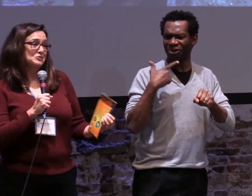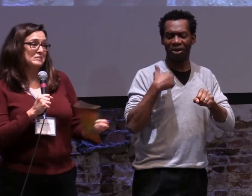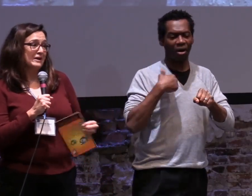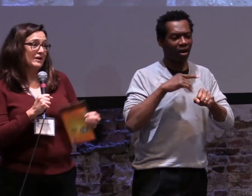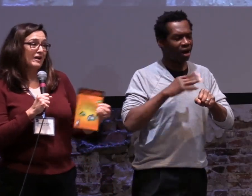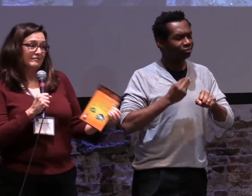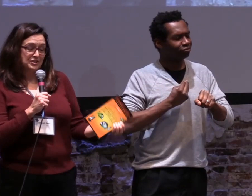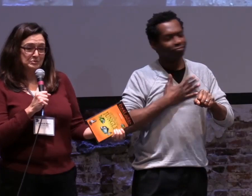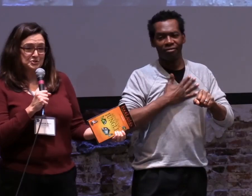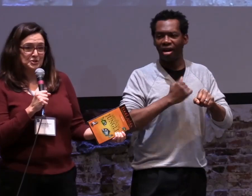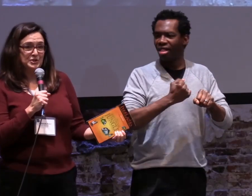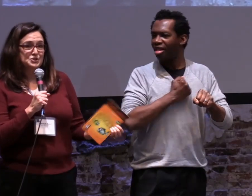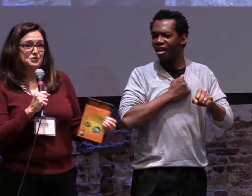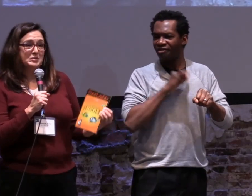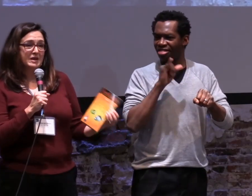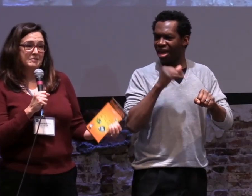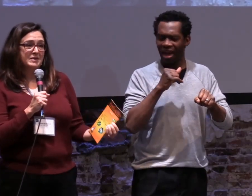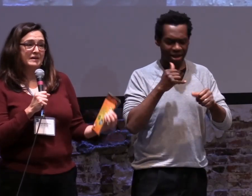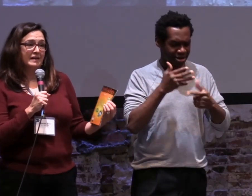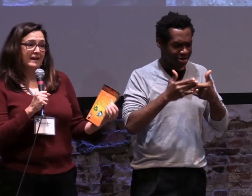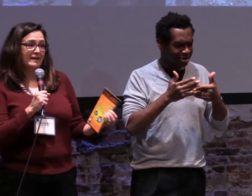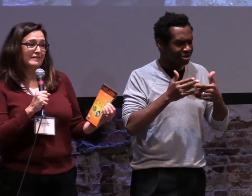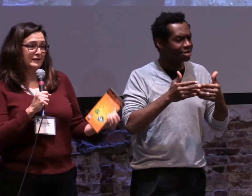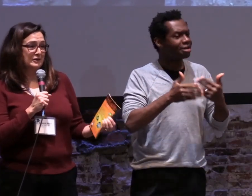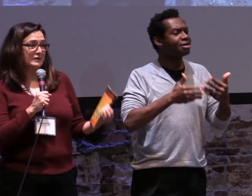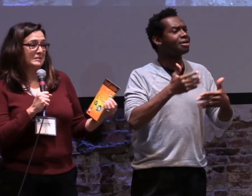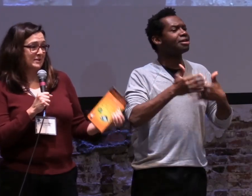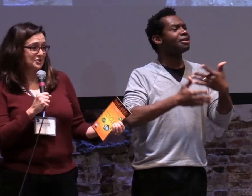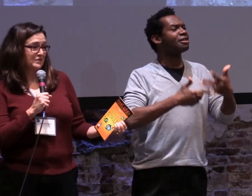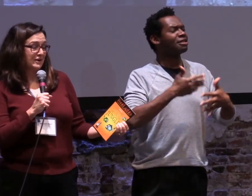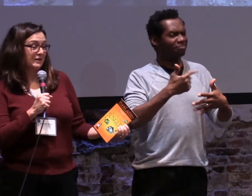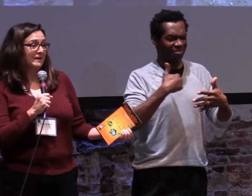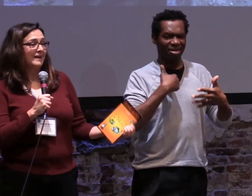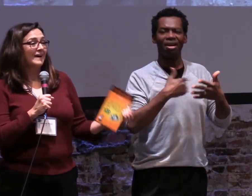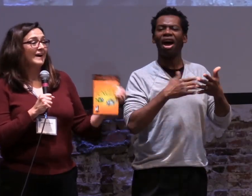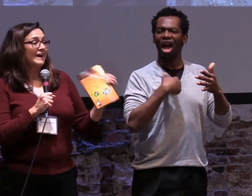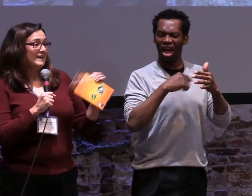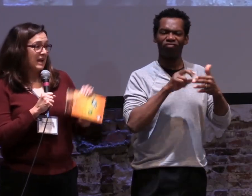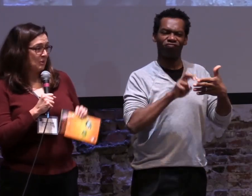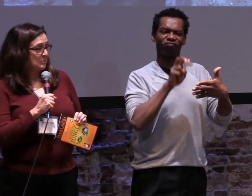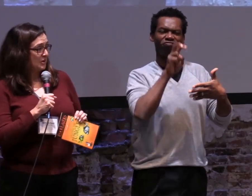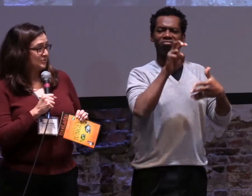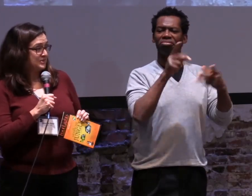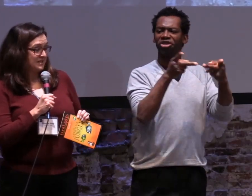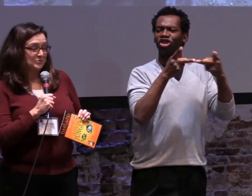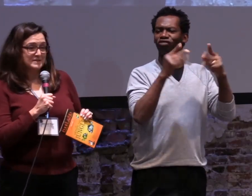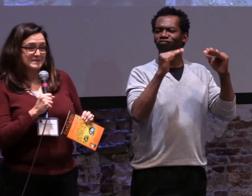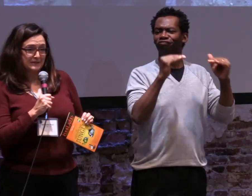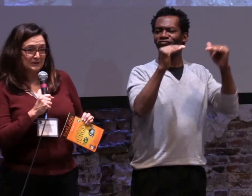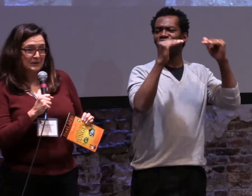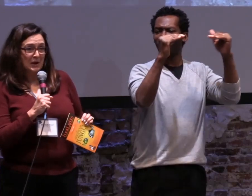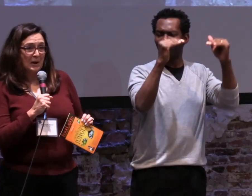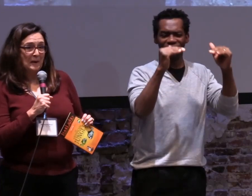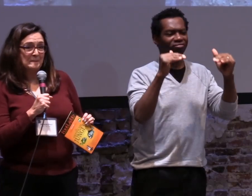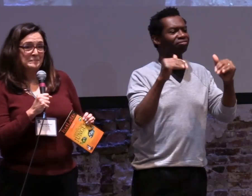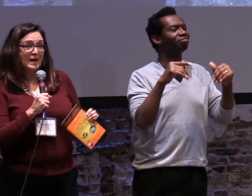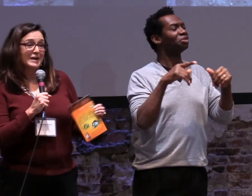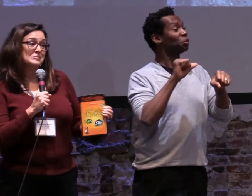my eventual journey to becoming a theater administrator. Now I work for Deaf West Theater. I am new